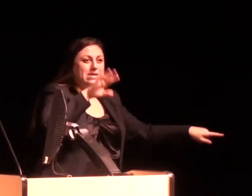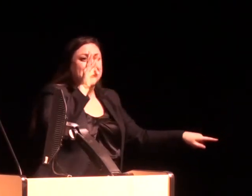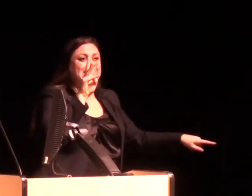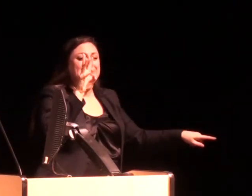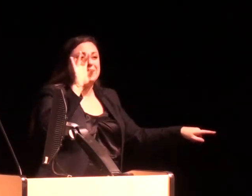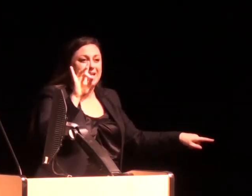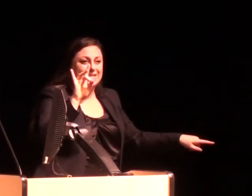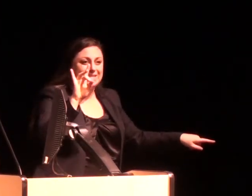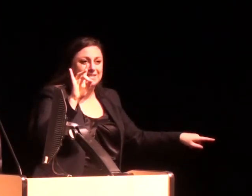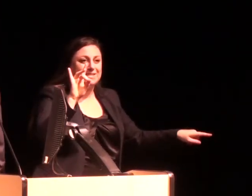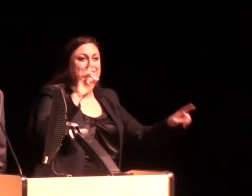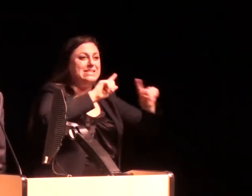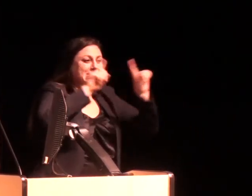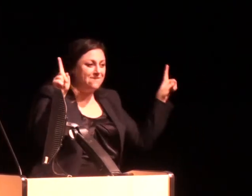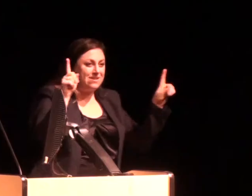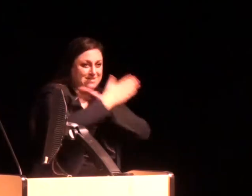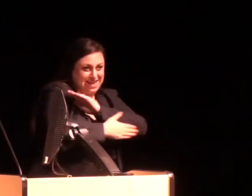Everybody.